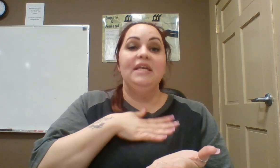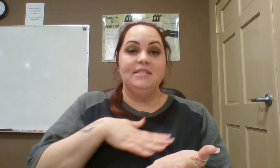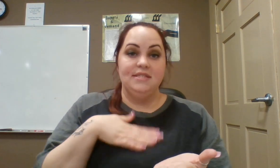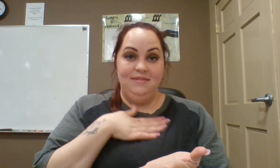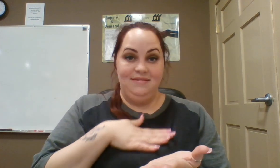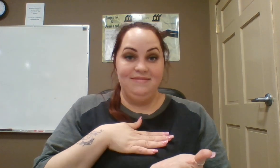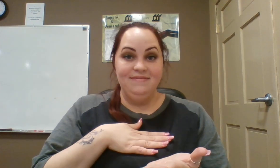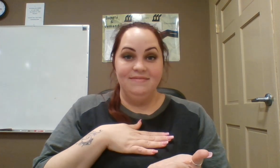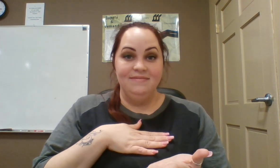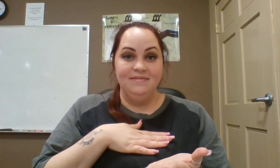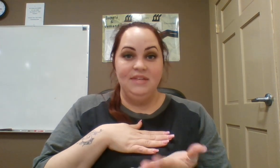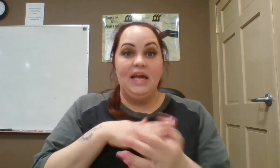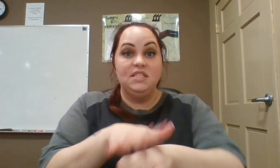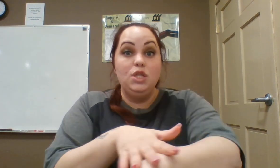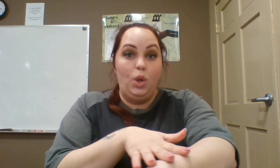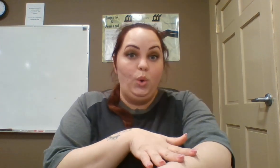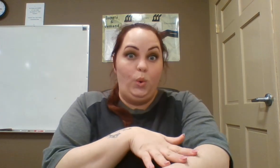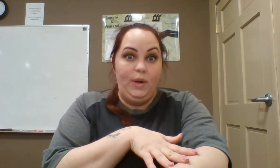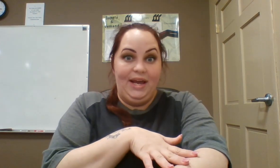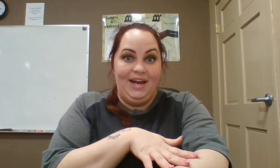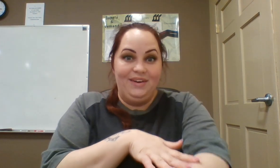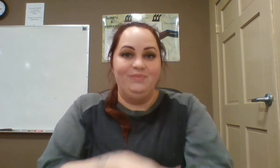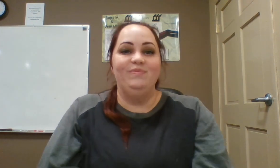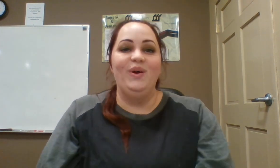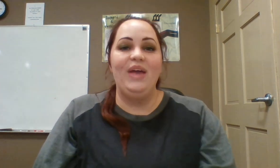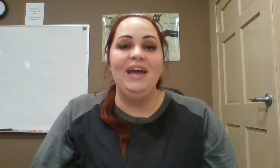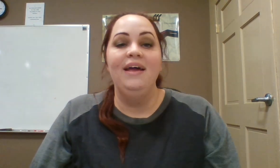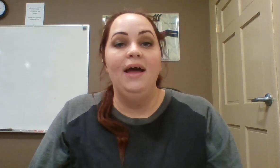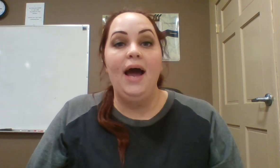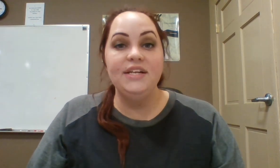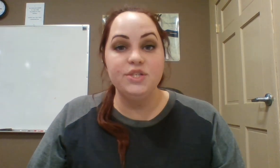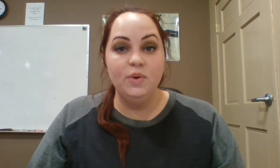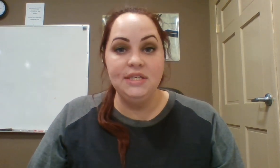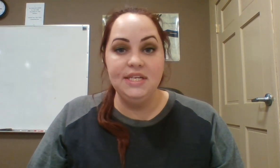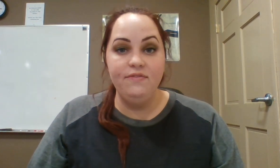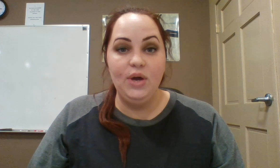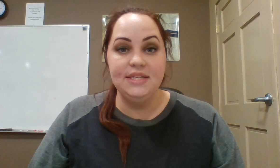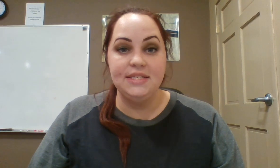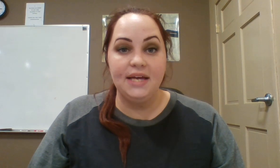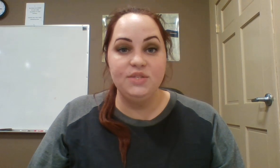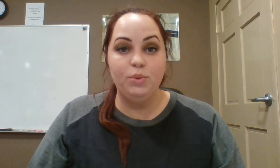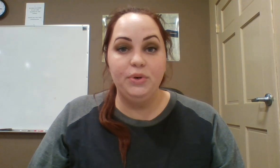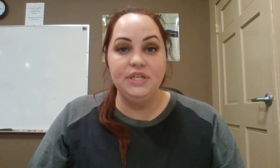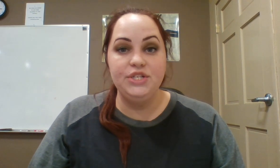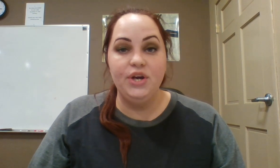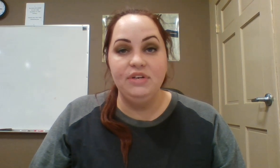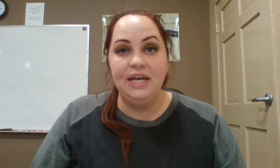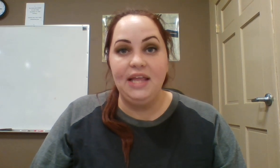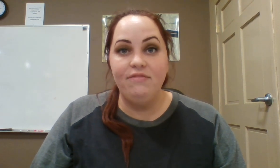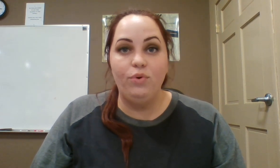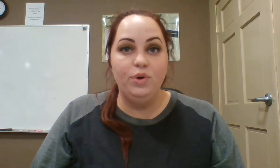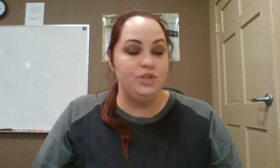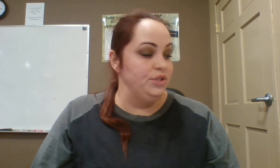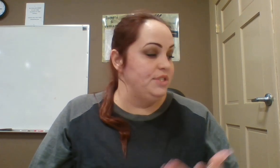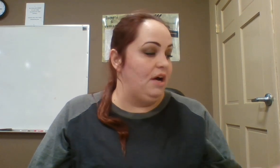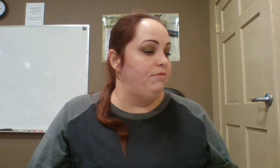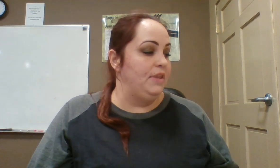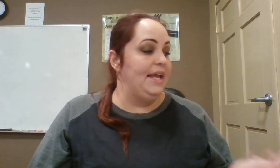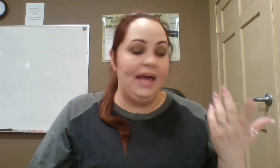please. And slow down, okay? I just wanted to give you guys signs that were pertinent to your everyday life or to yourself, like